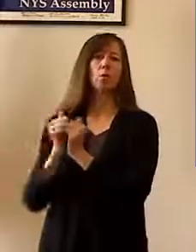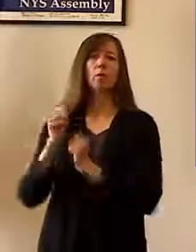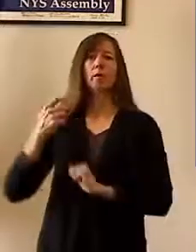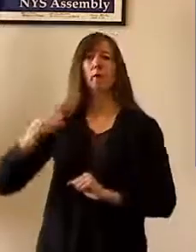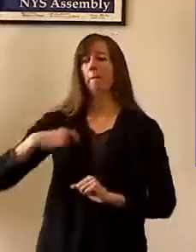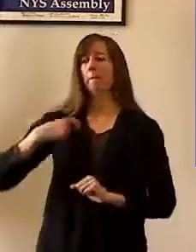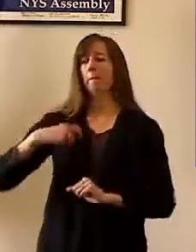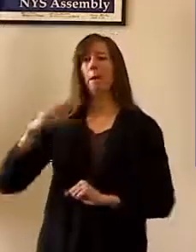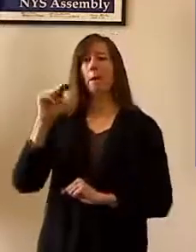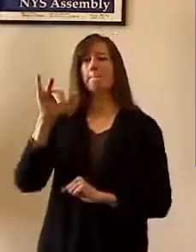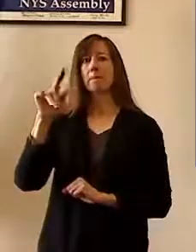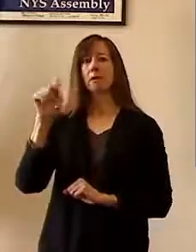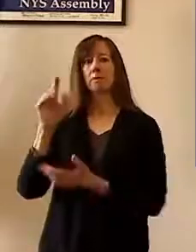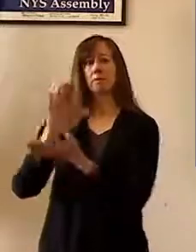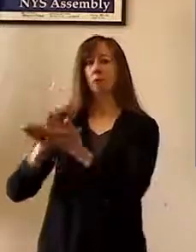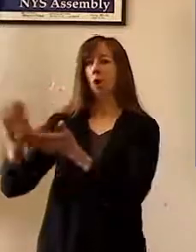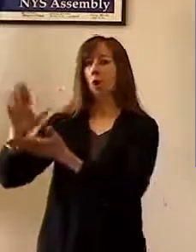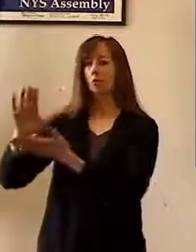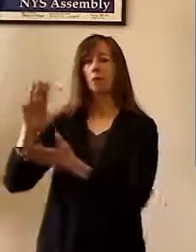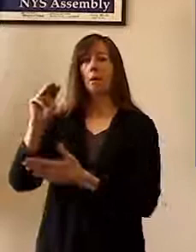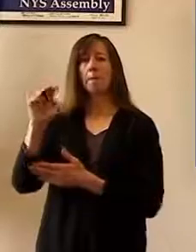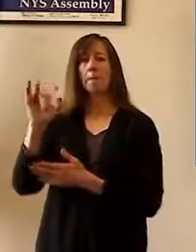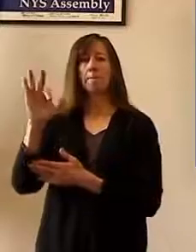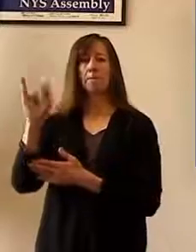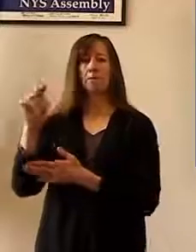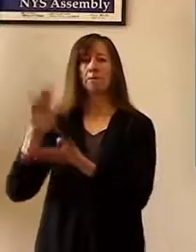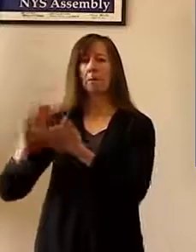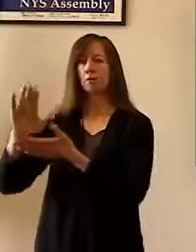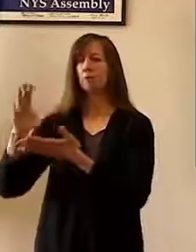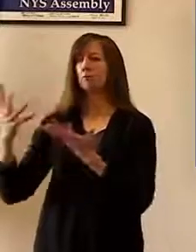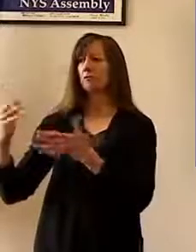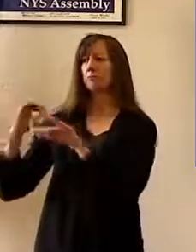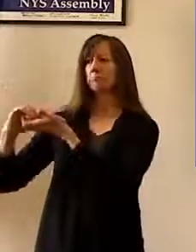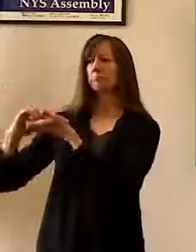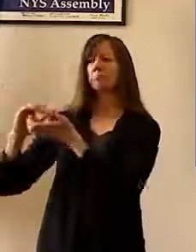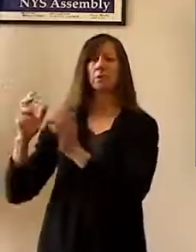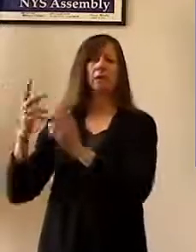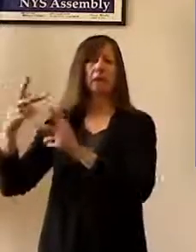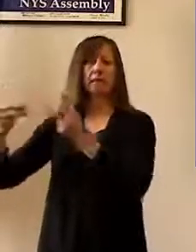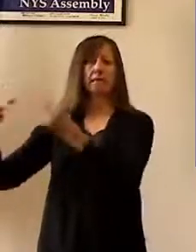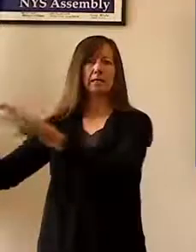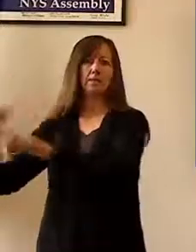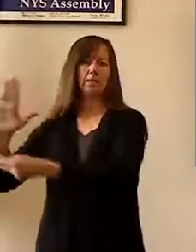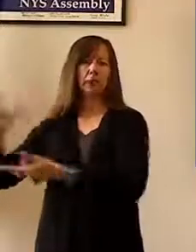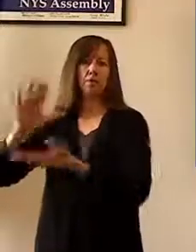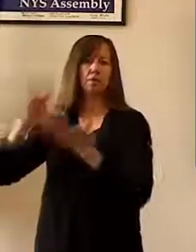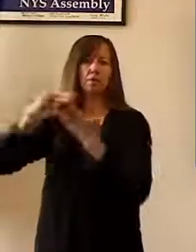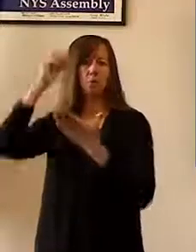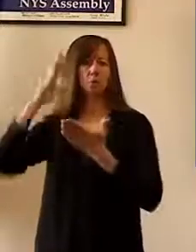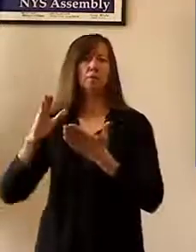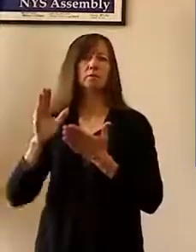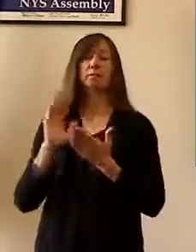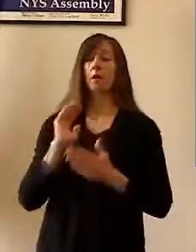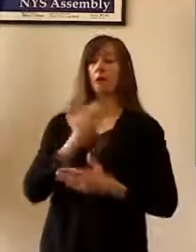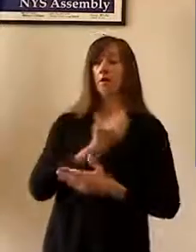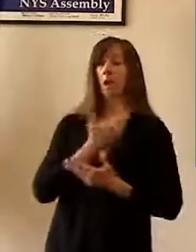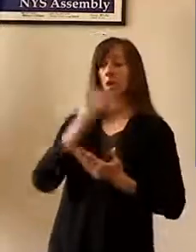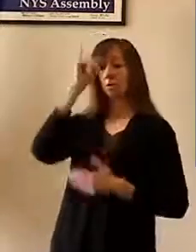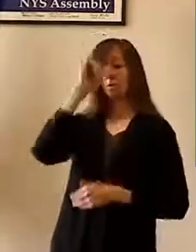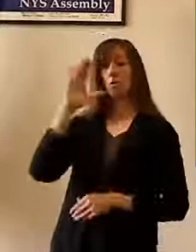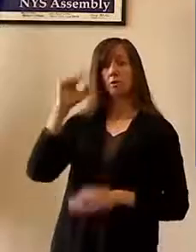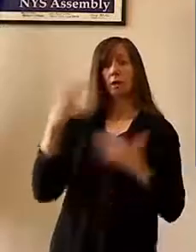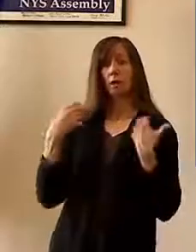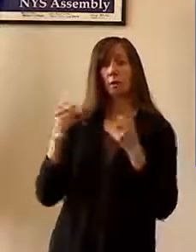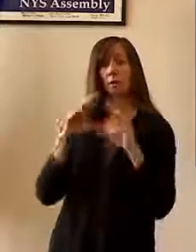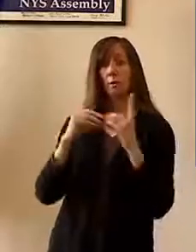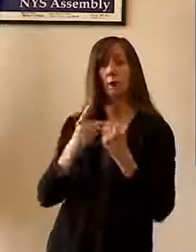partnered specifically with Marist College to vaccinate students. This is a collaboration between Dutchess County's Health Department,